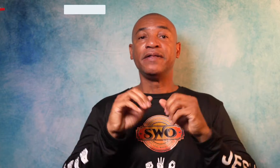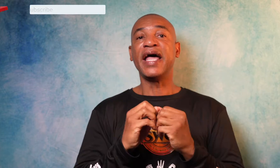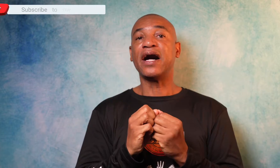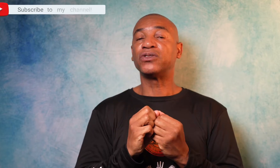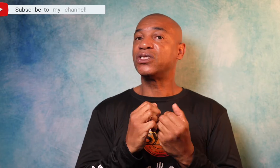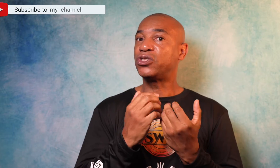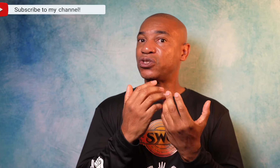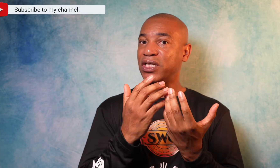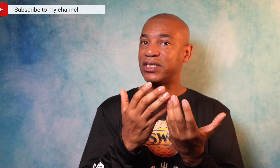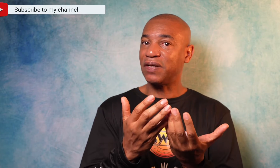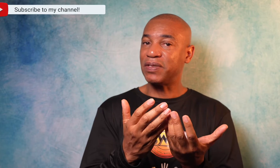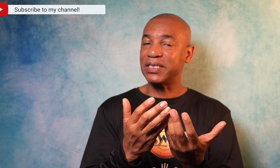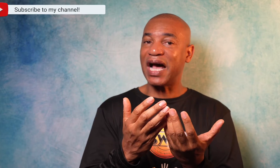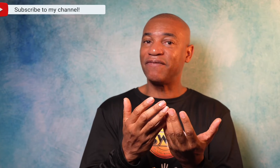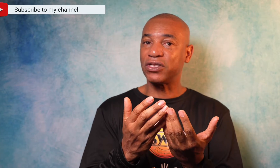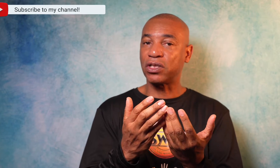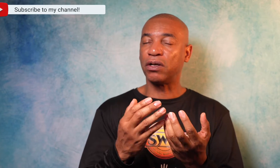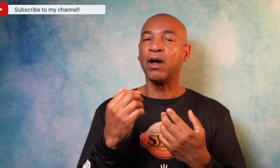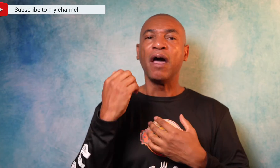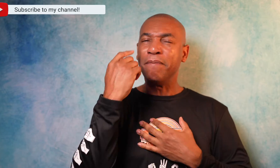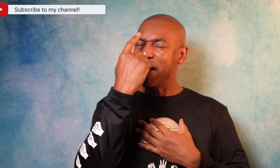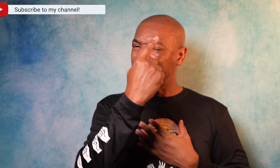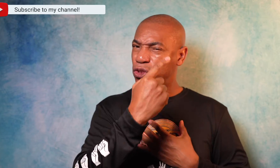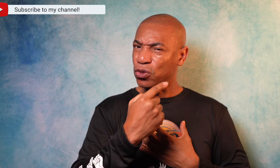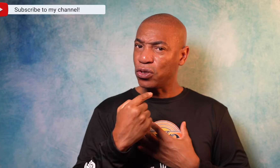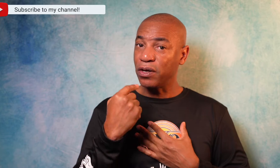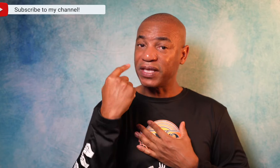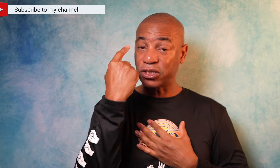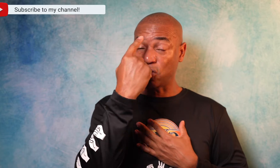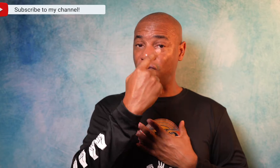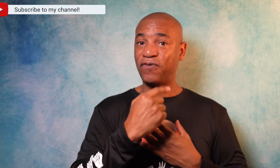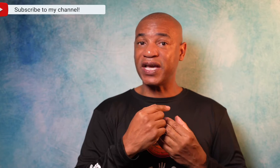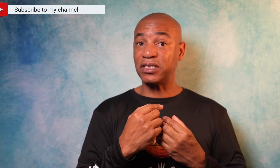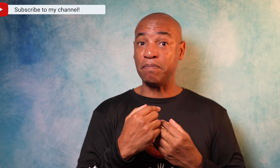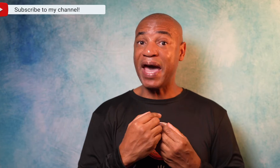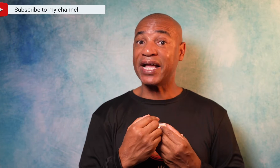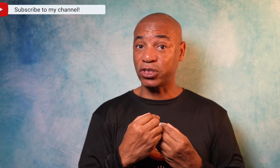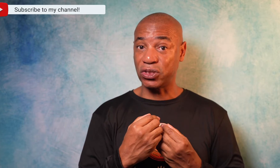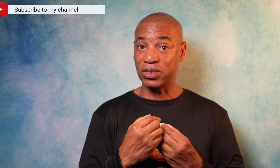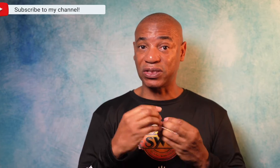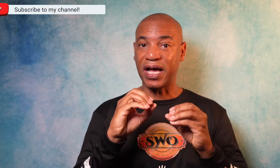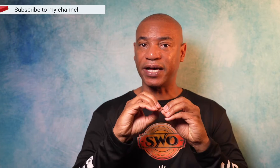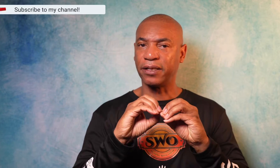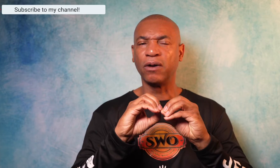Now, since you're saying something's obvious, clear, make sure that your face matches the sign.